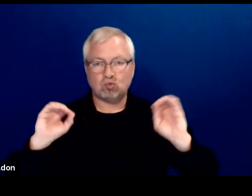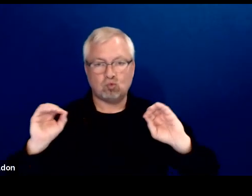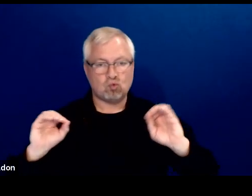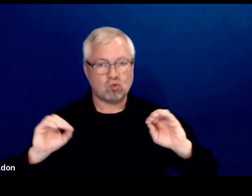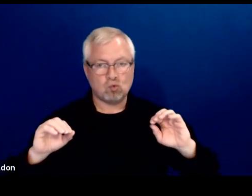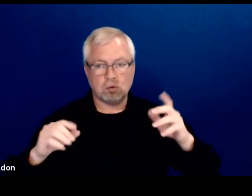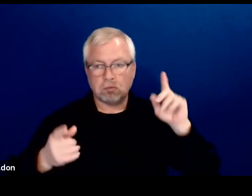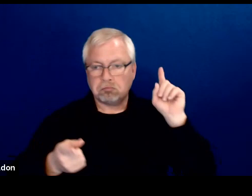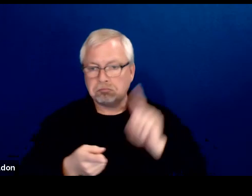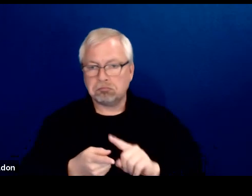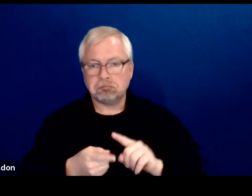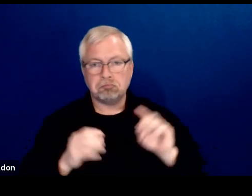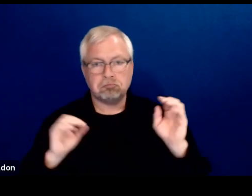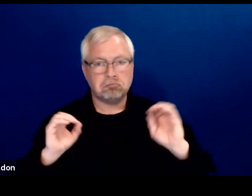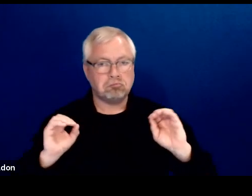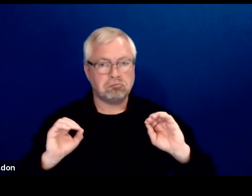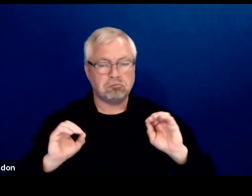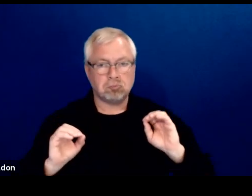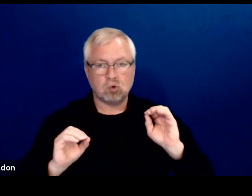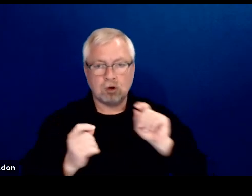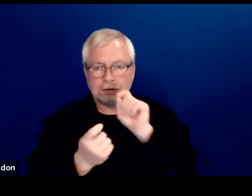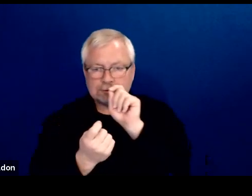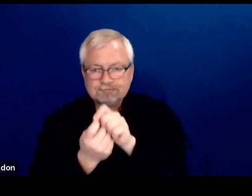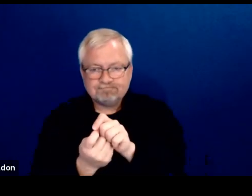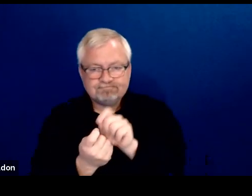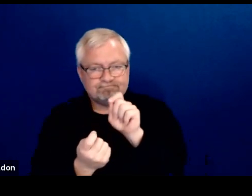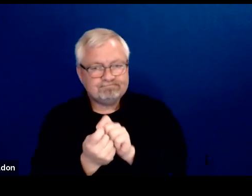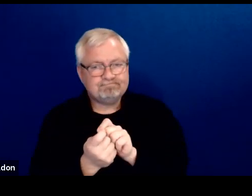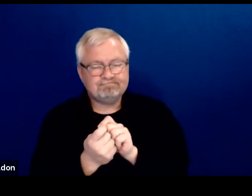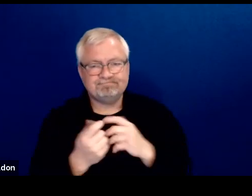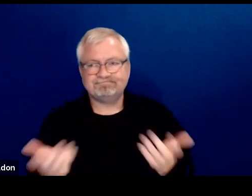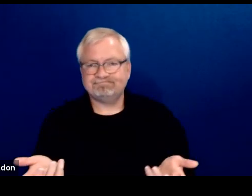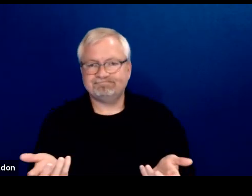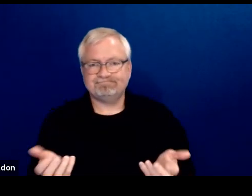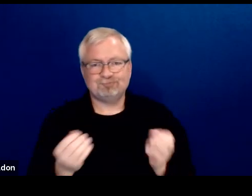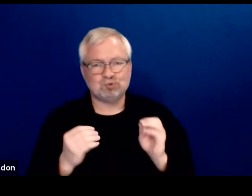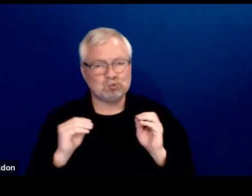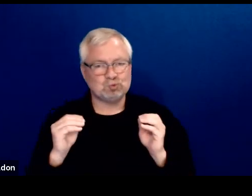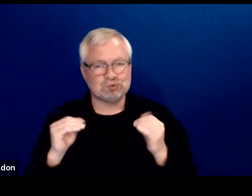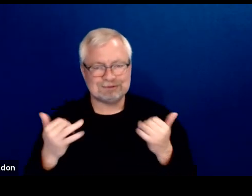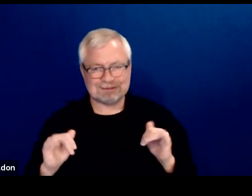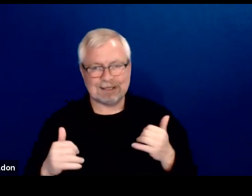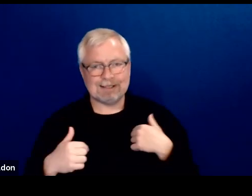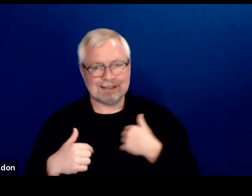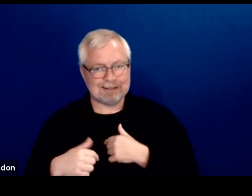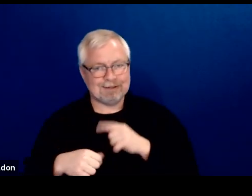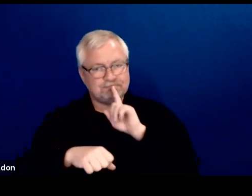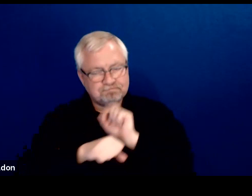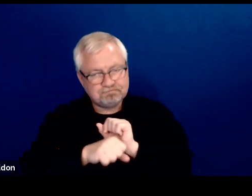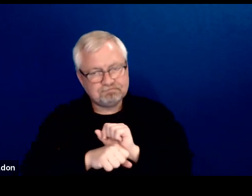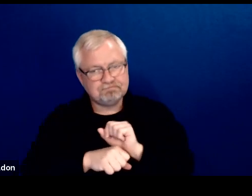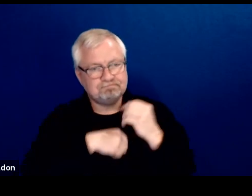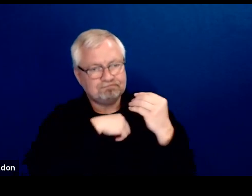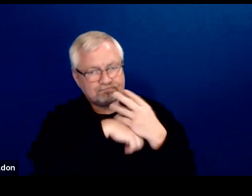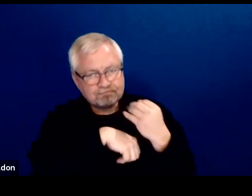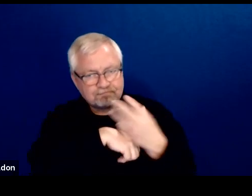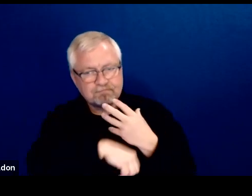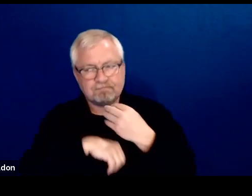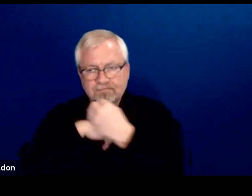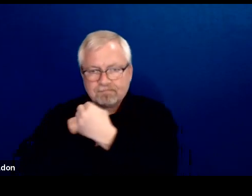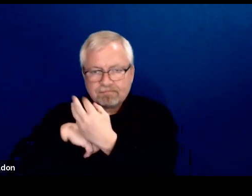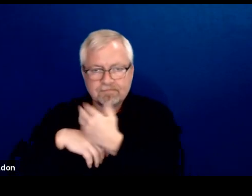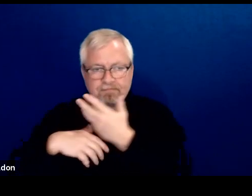isn't a precise, and we really still want to really counsel people that we're not predicting a certain